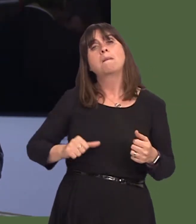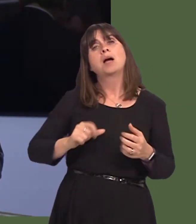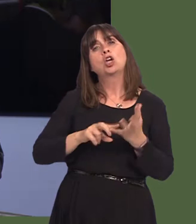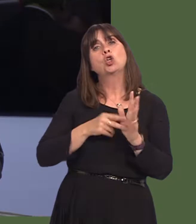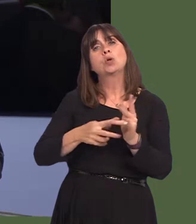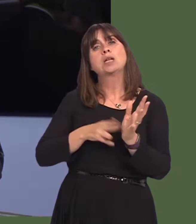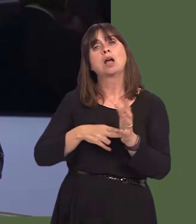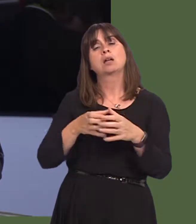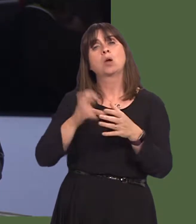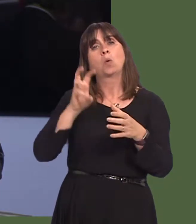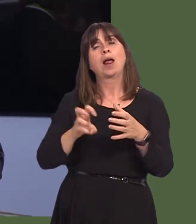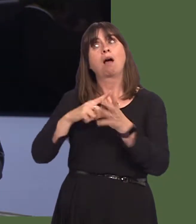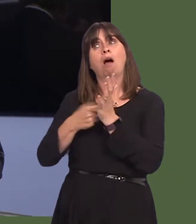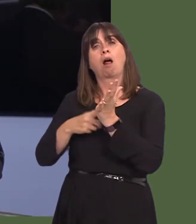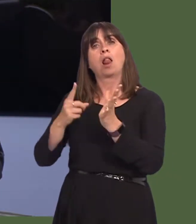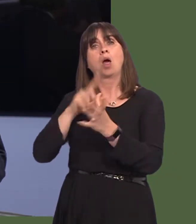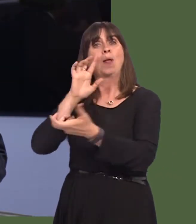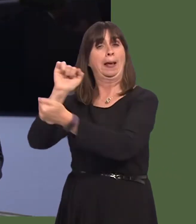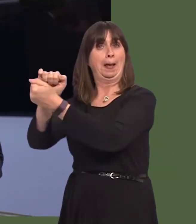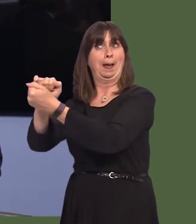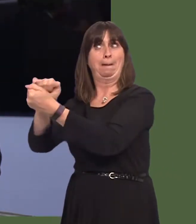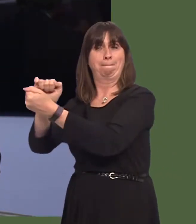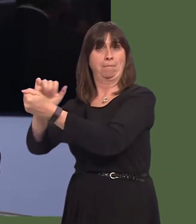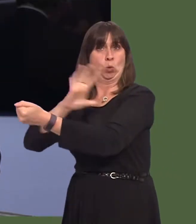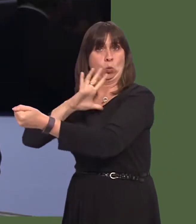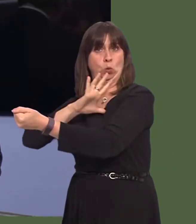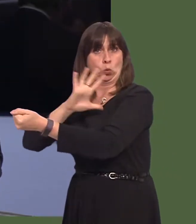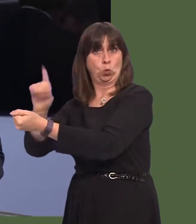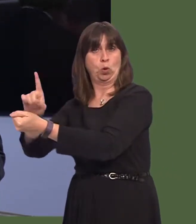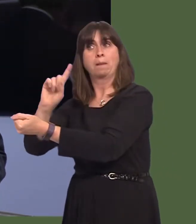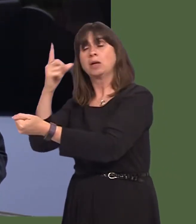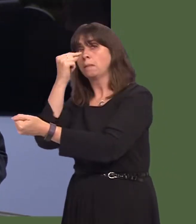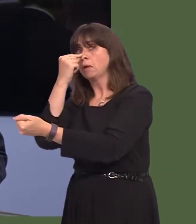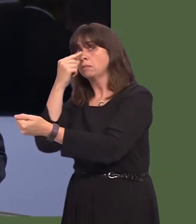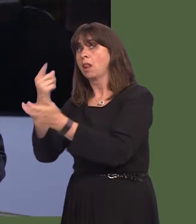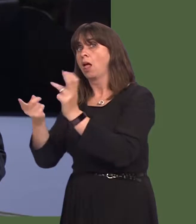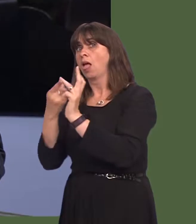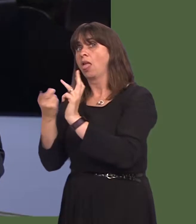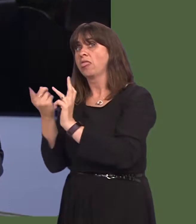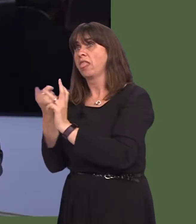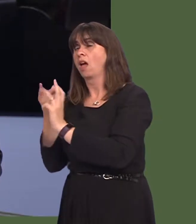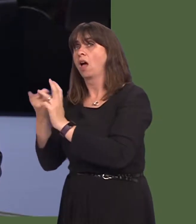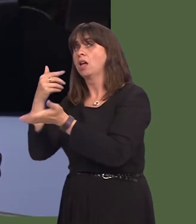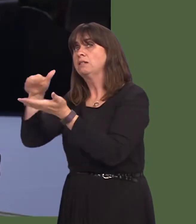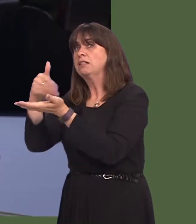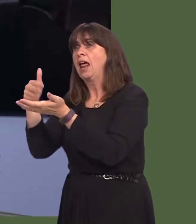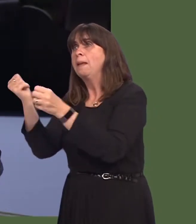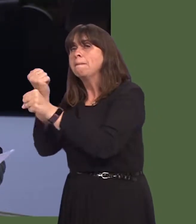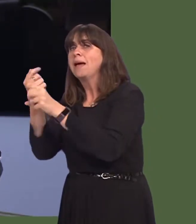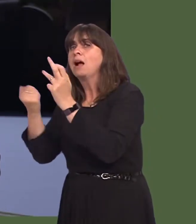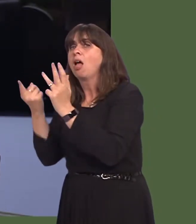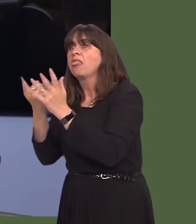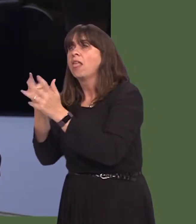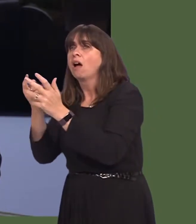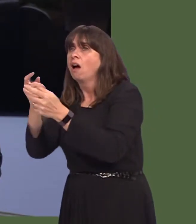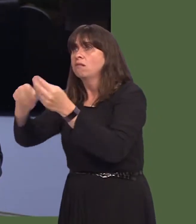statement that Arla was set to retain the site while potential opportunities for other products are explored, and that he would be taking